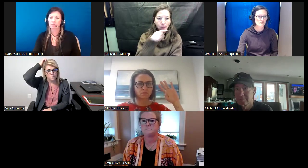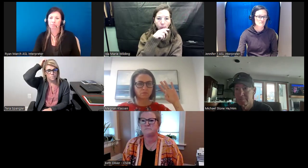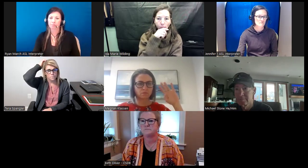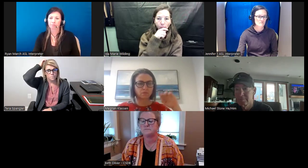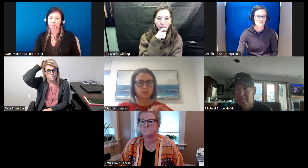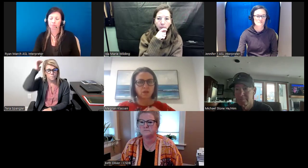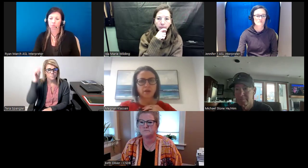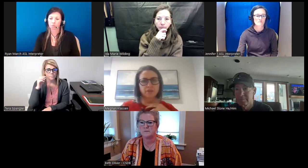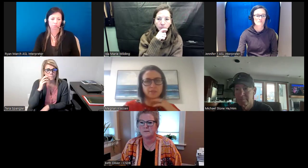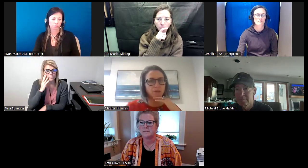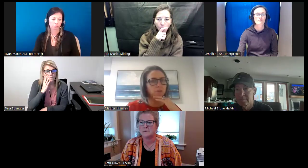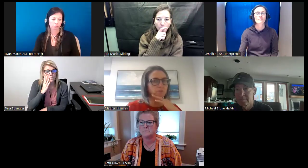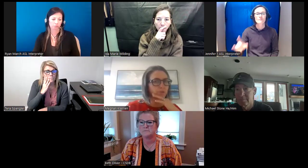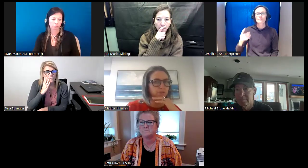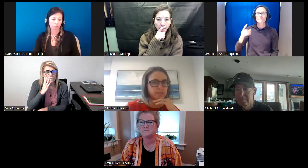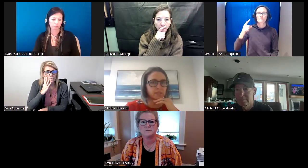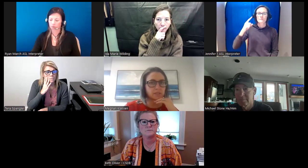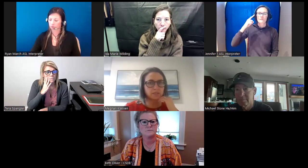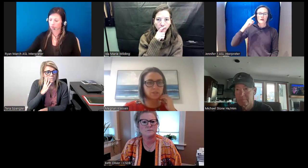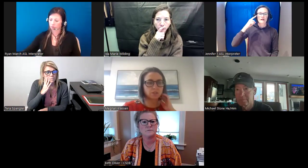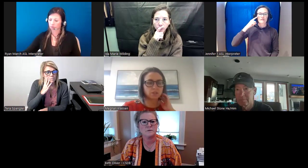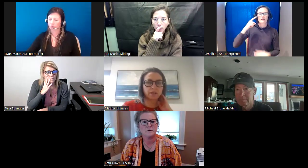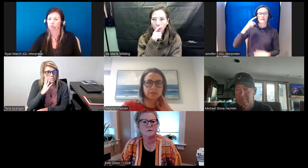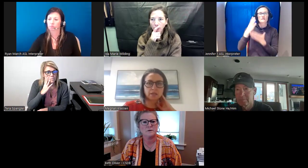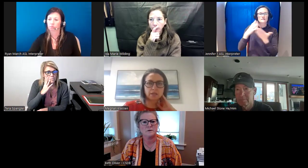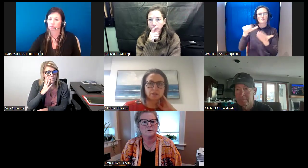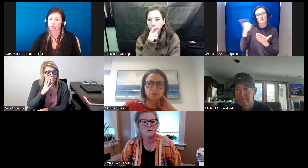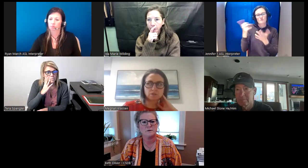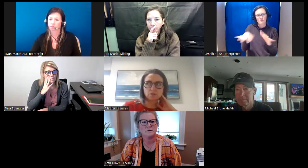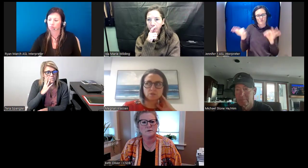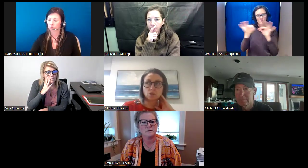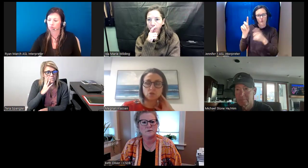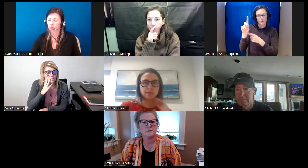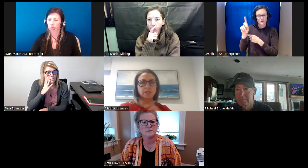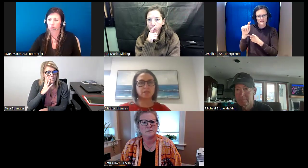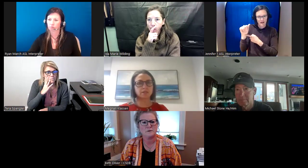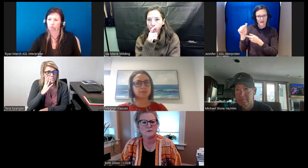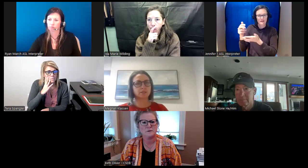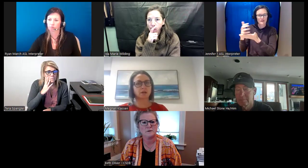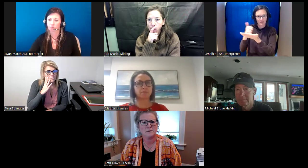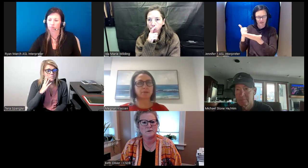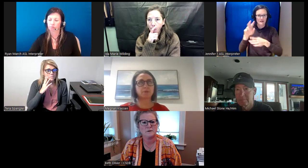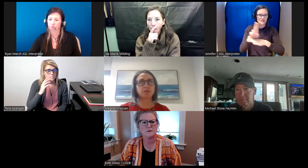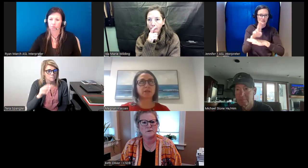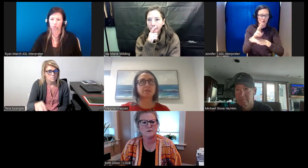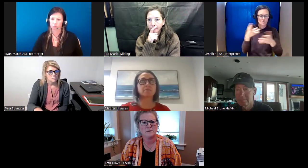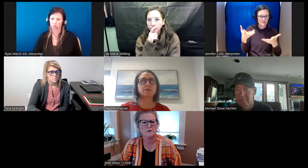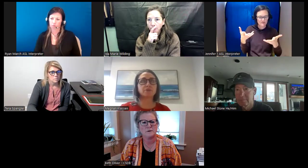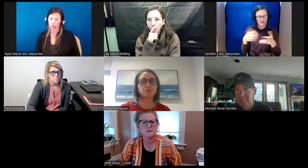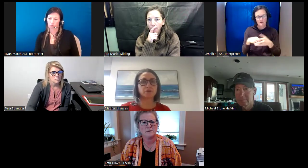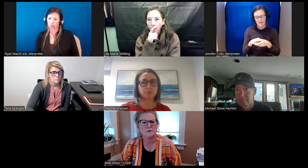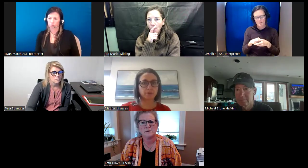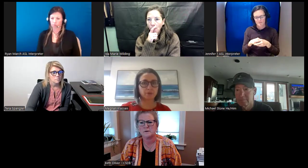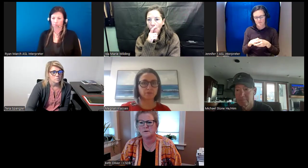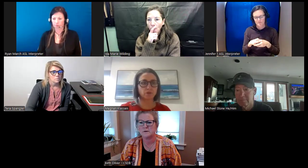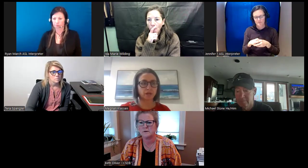Megan? I think some other important data to collect and use is maybe we can get some info